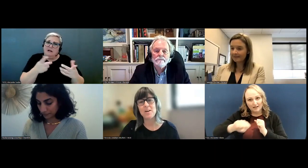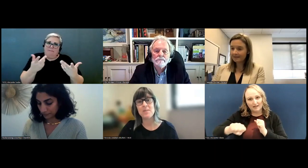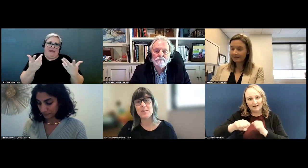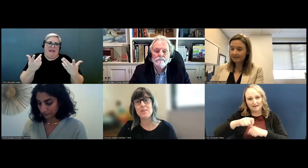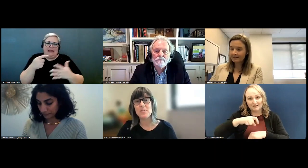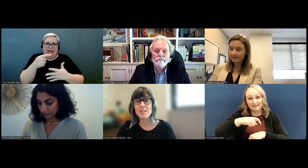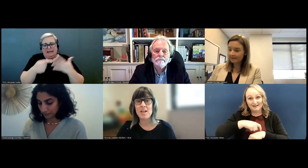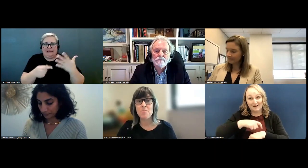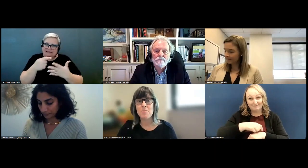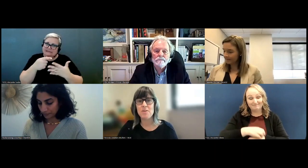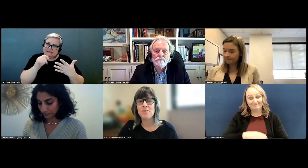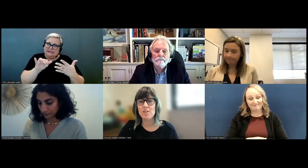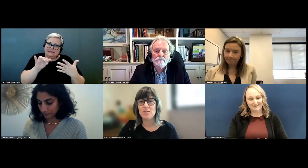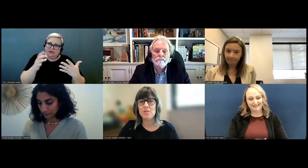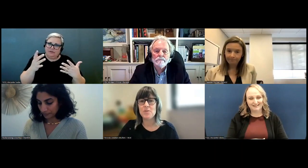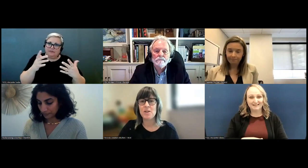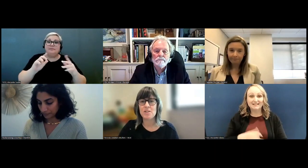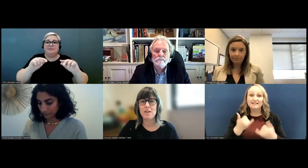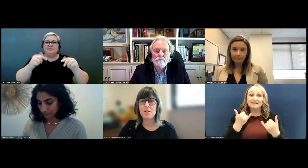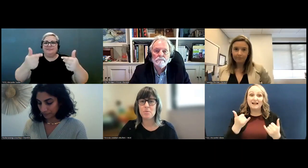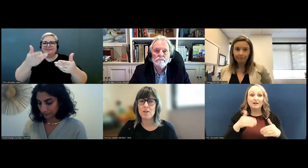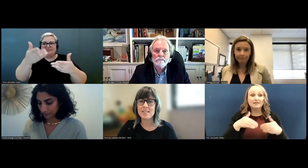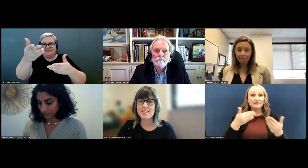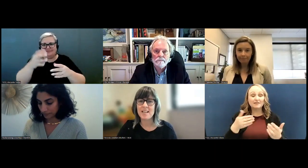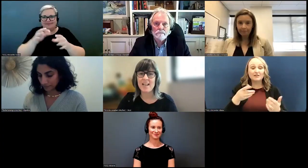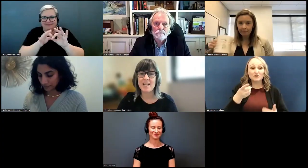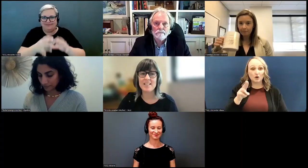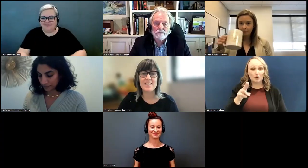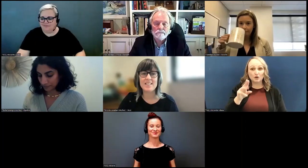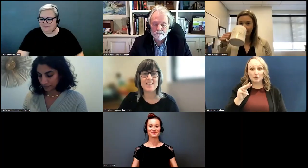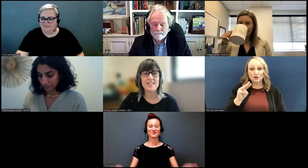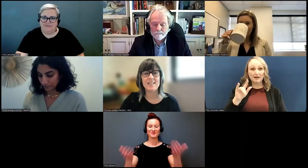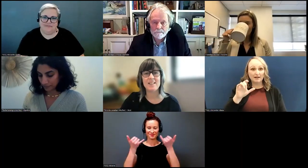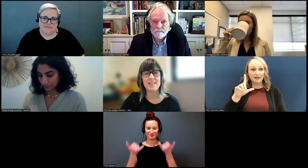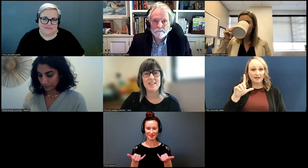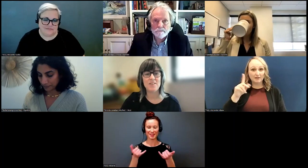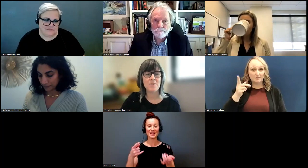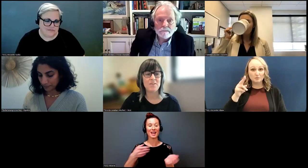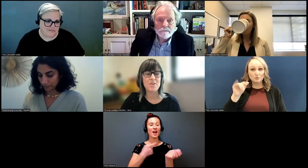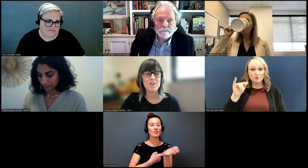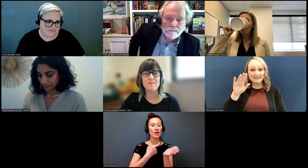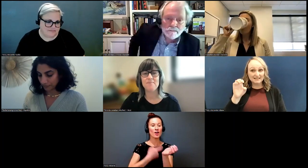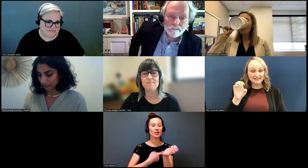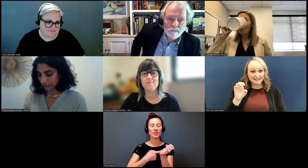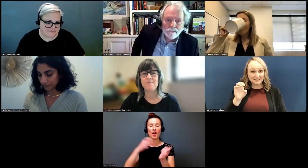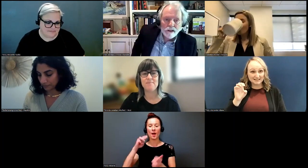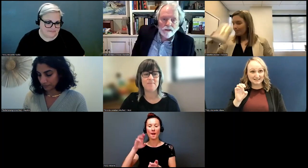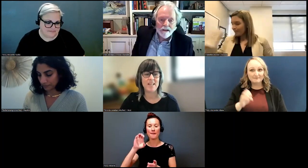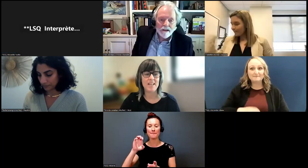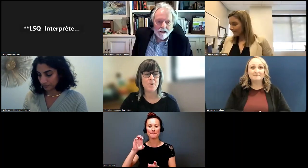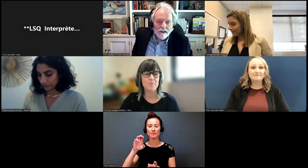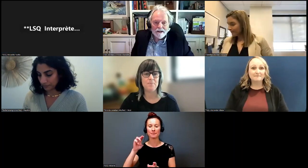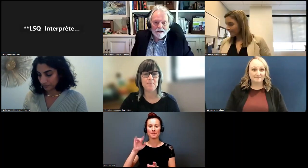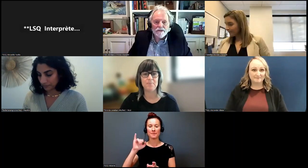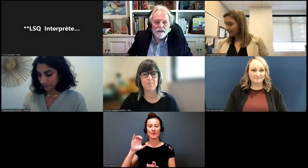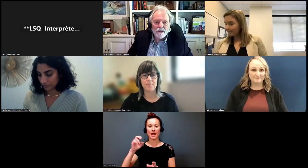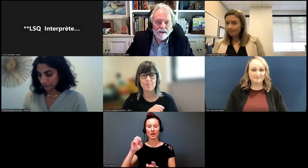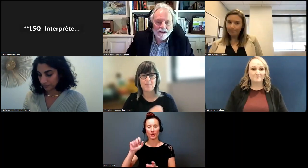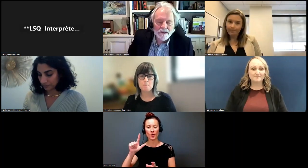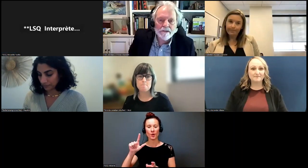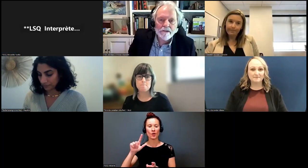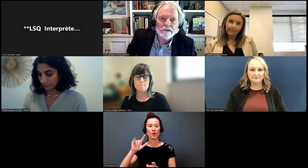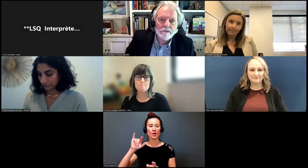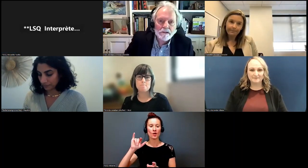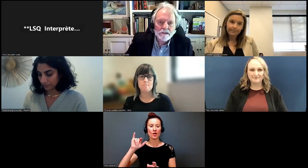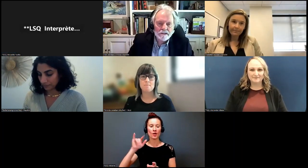We are going to now move to Dr. Michael Prince, and I'm going to give you the floor. Thank you. Thank